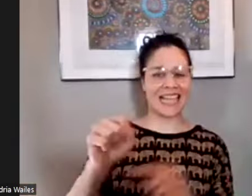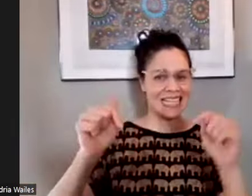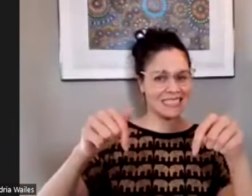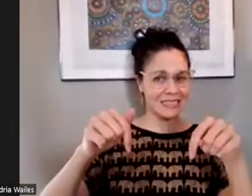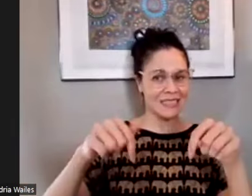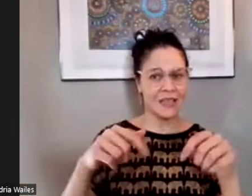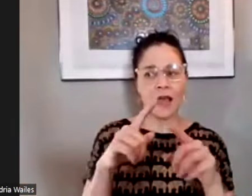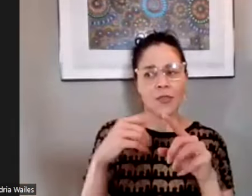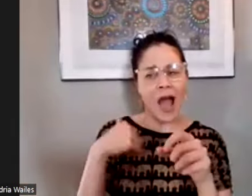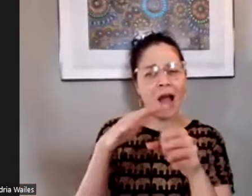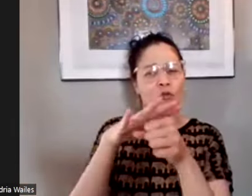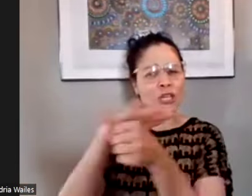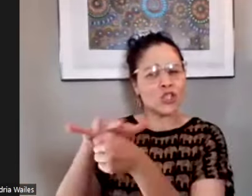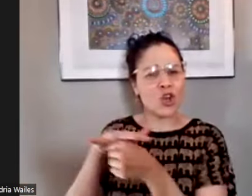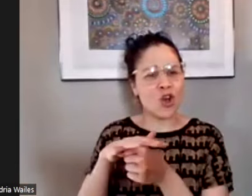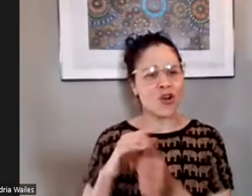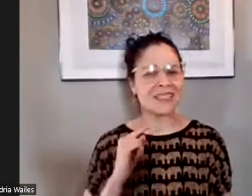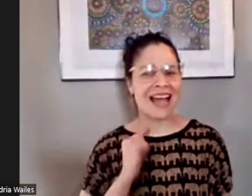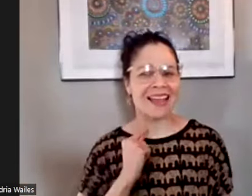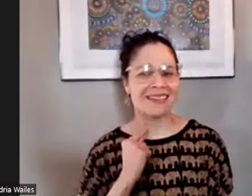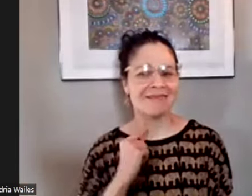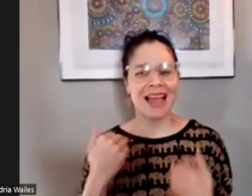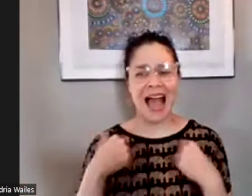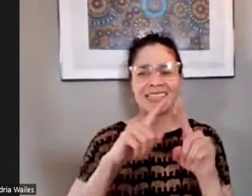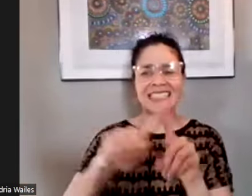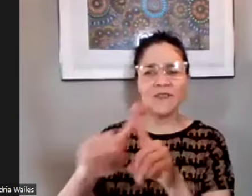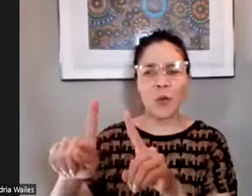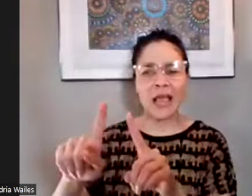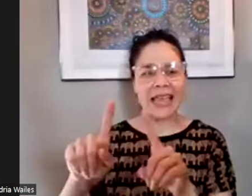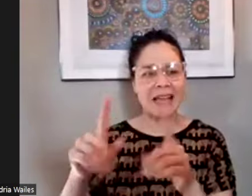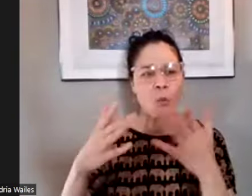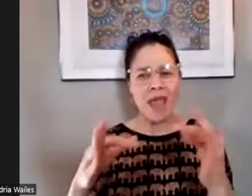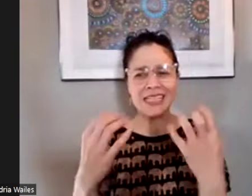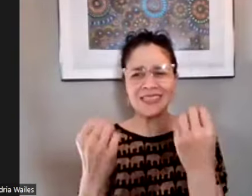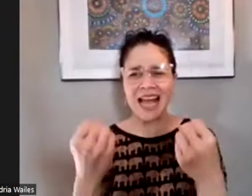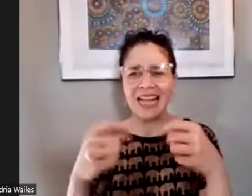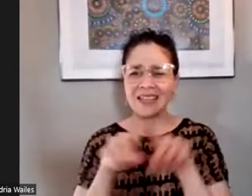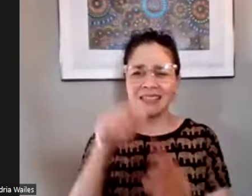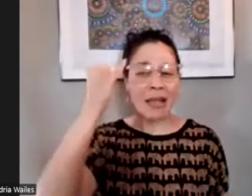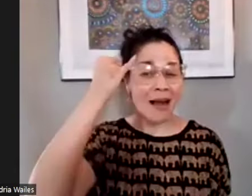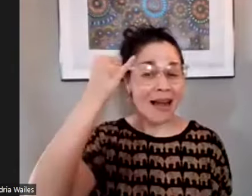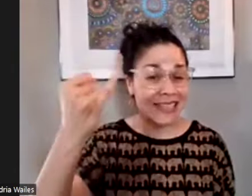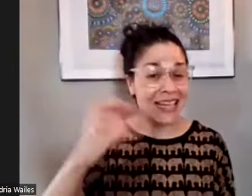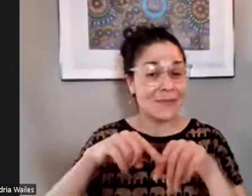Language in the United States, very specifically, there are still regional accents, right? There are still different ways to